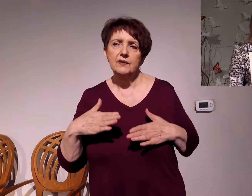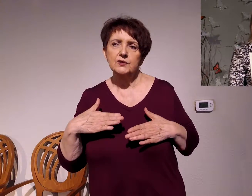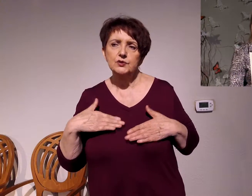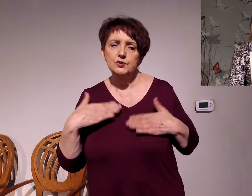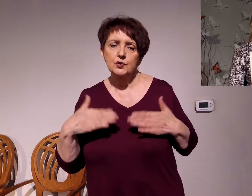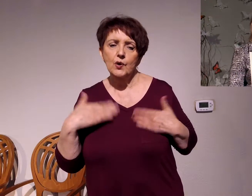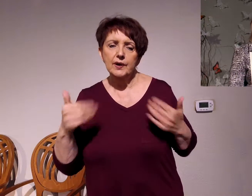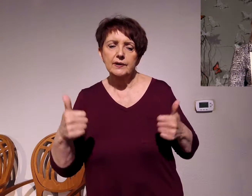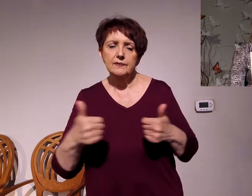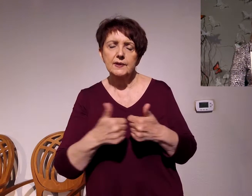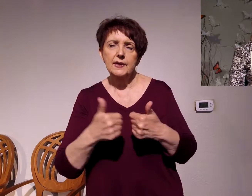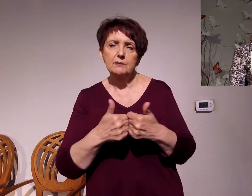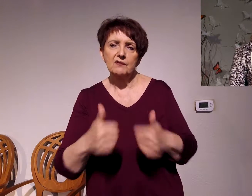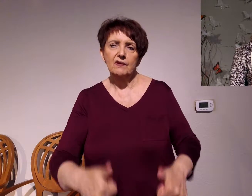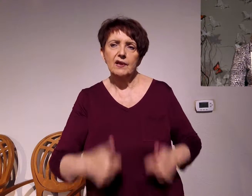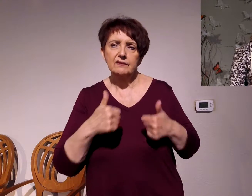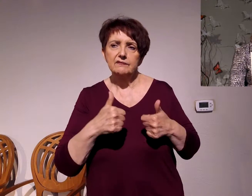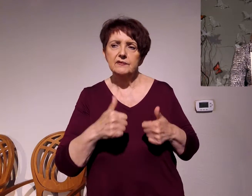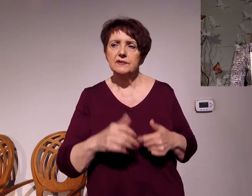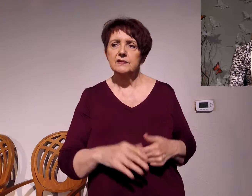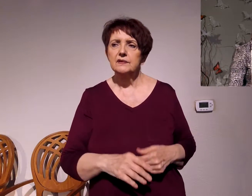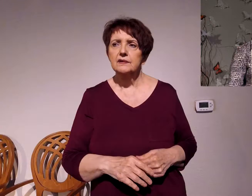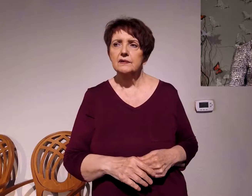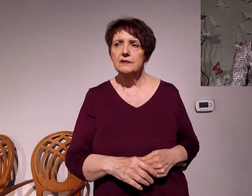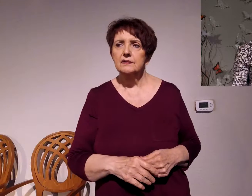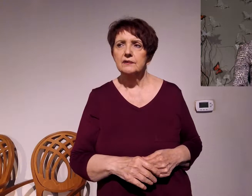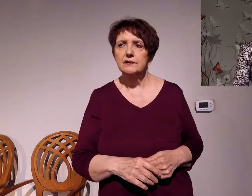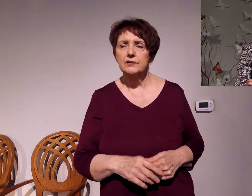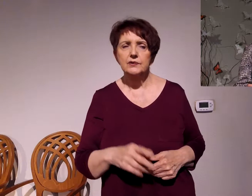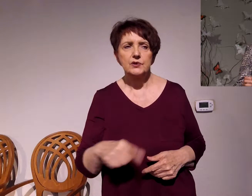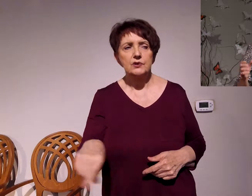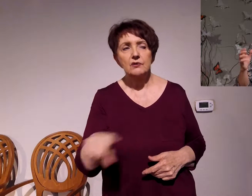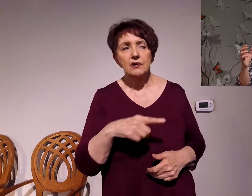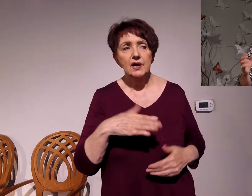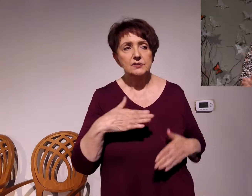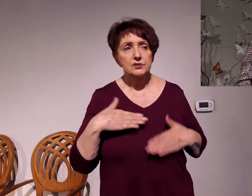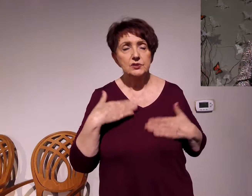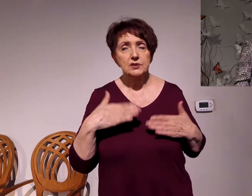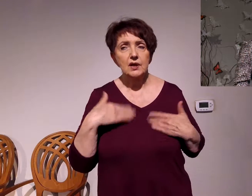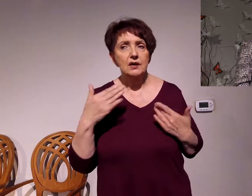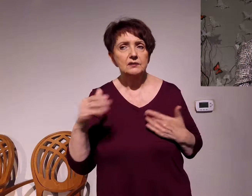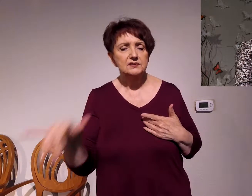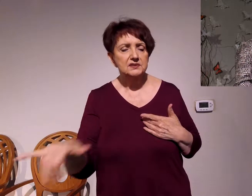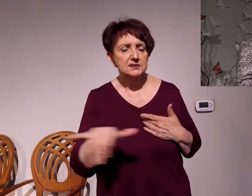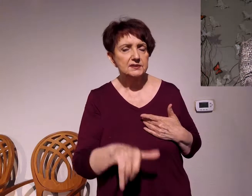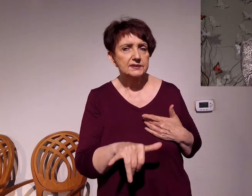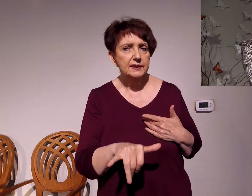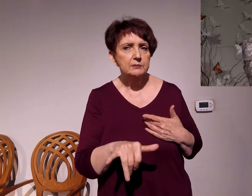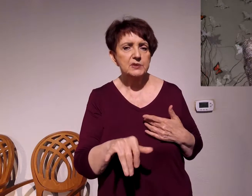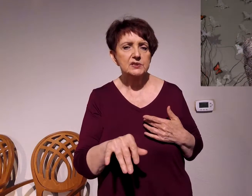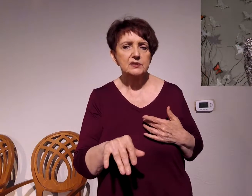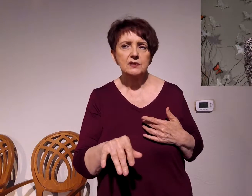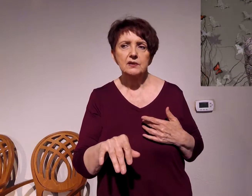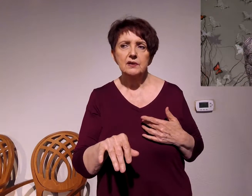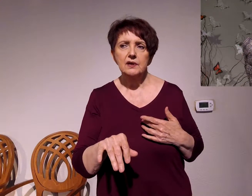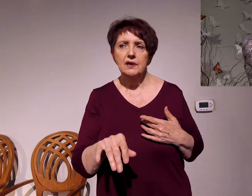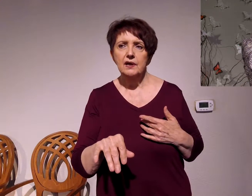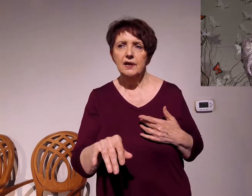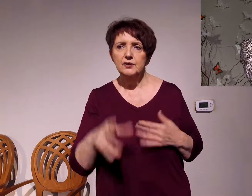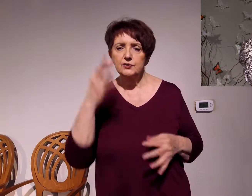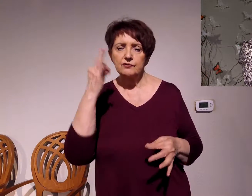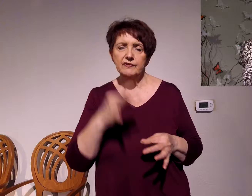joy in the game of life. You are as young as your